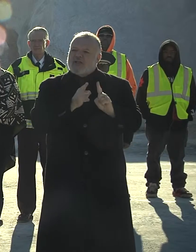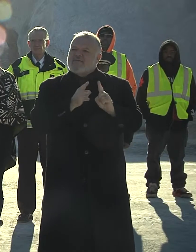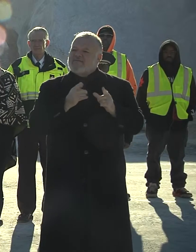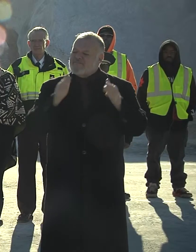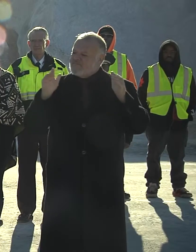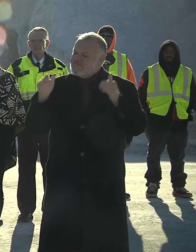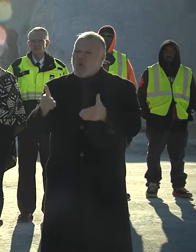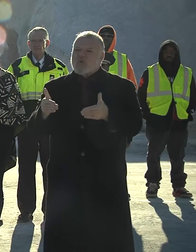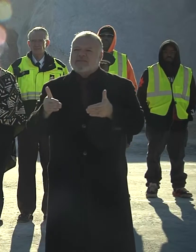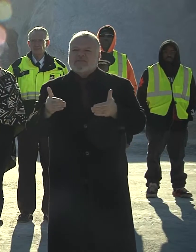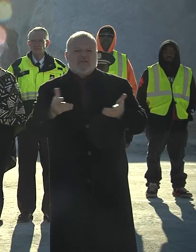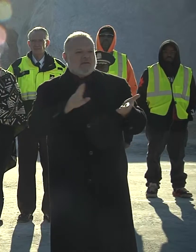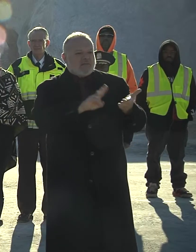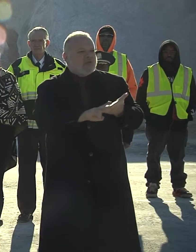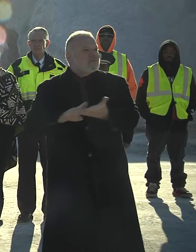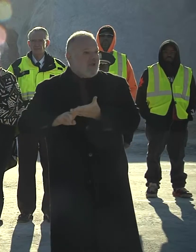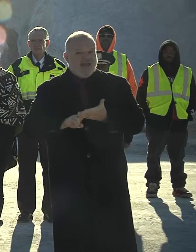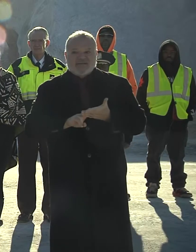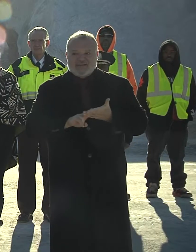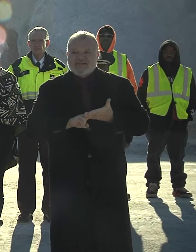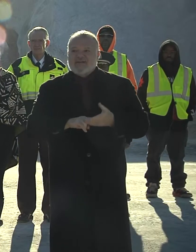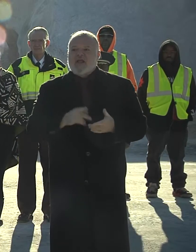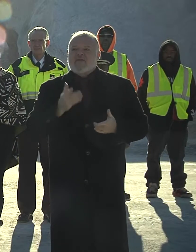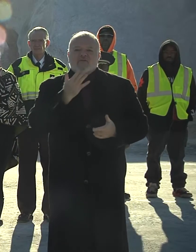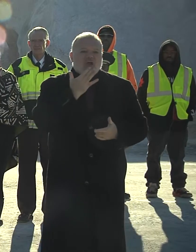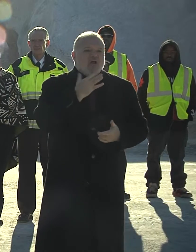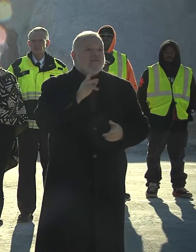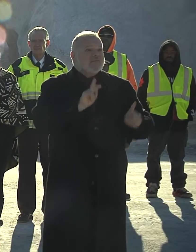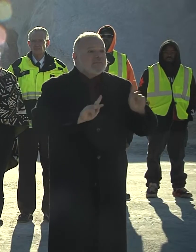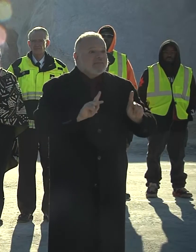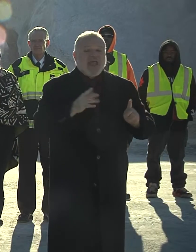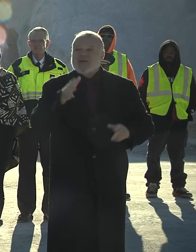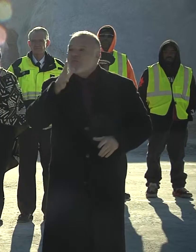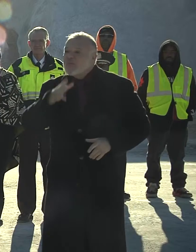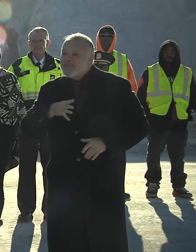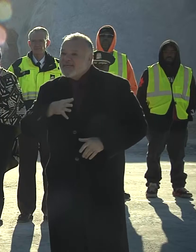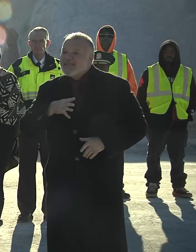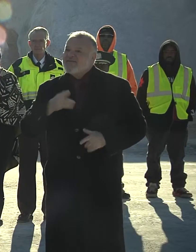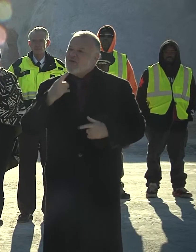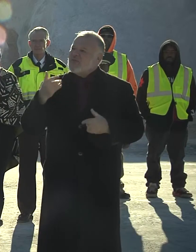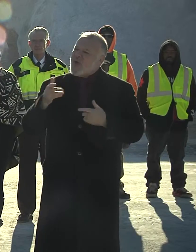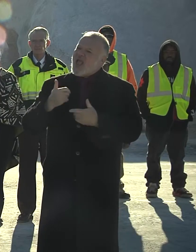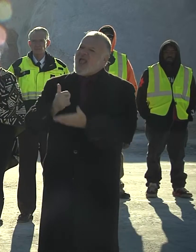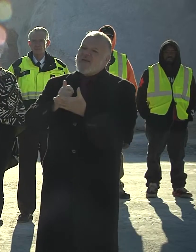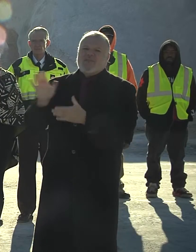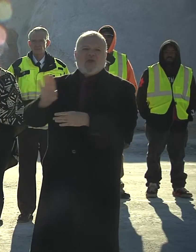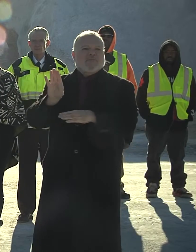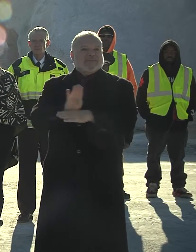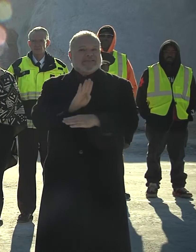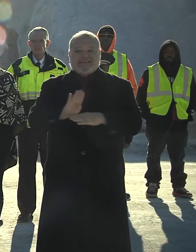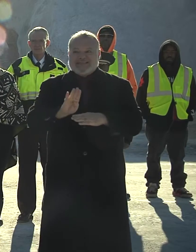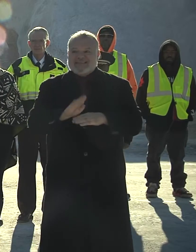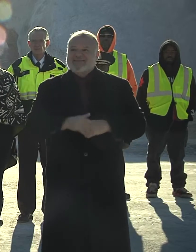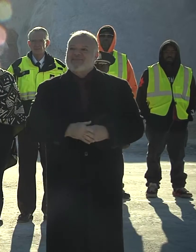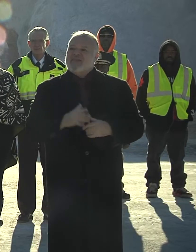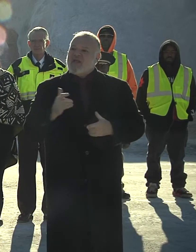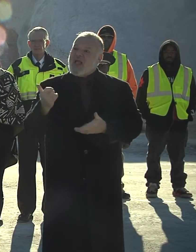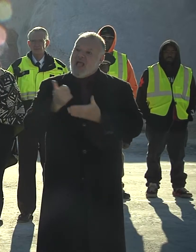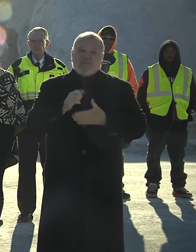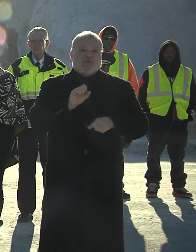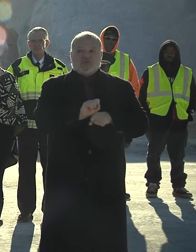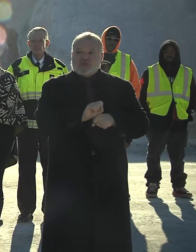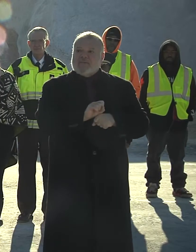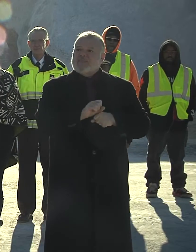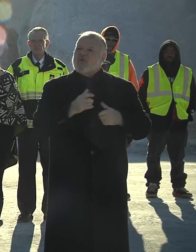to businesses owned by people of color and women. So I'm grateful to Public Works for helping us create a pipeline of